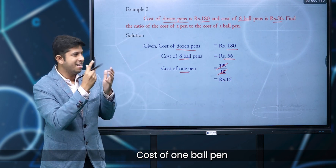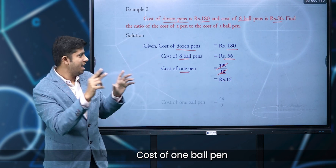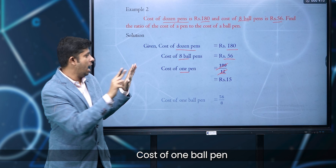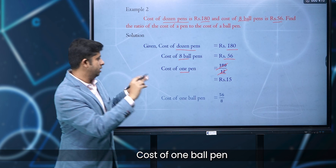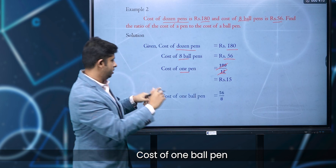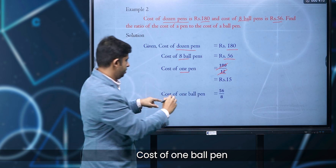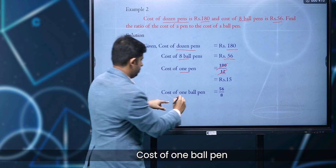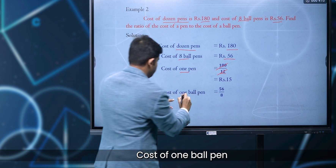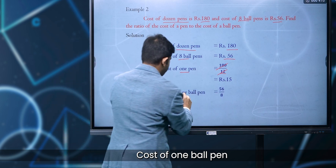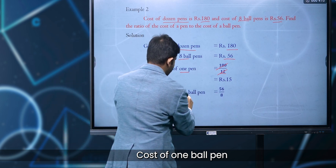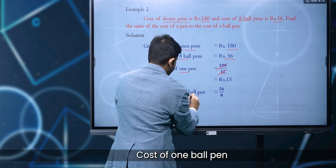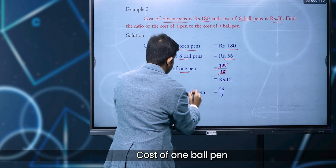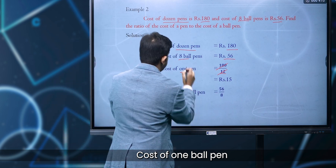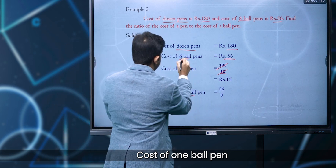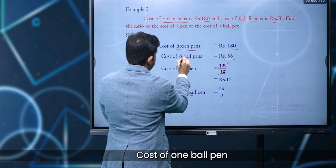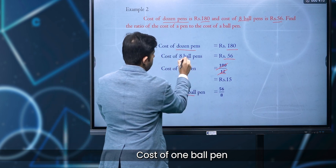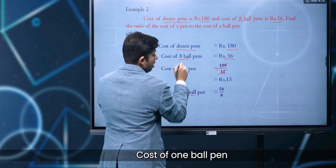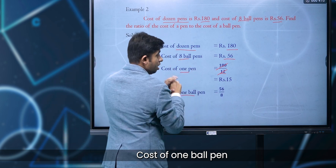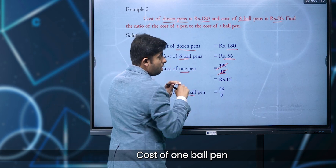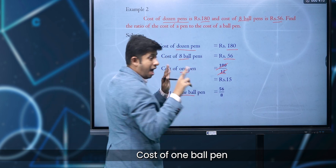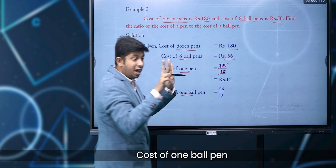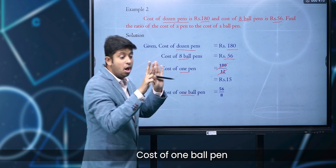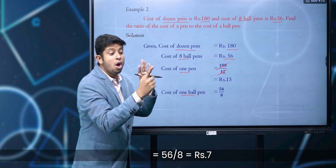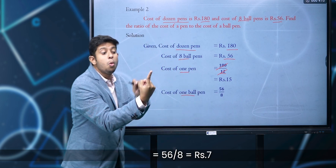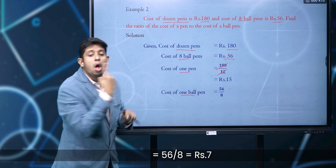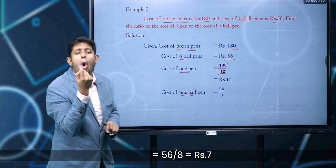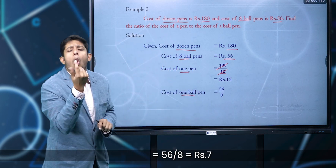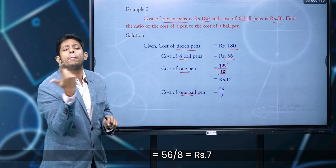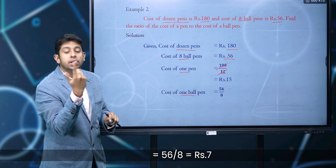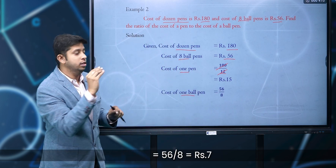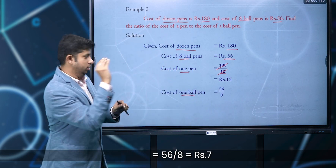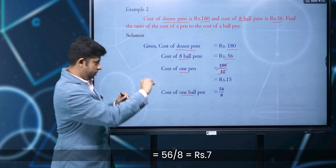Cost of 1 ball pen, which is equal to 56 by 8,